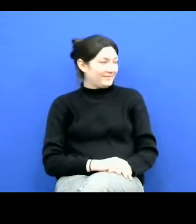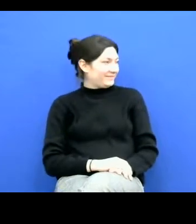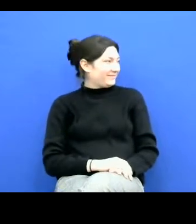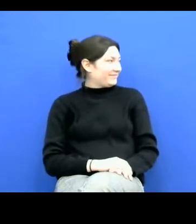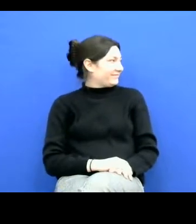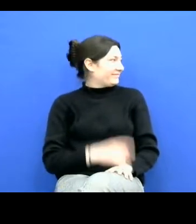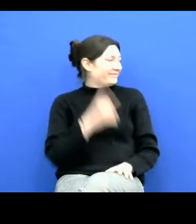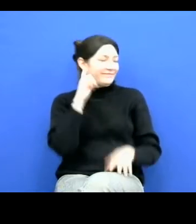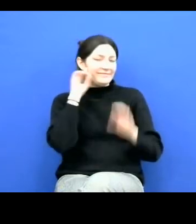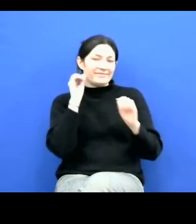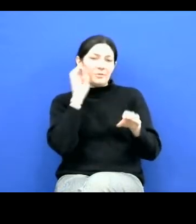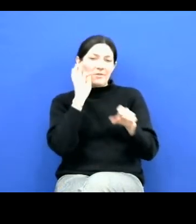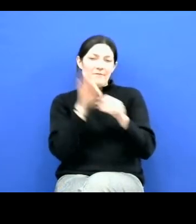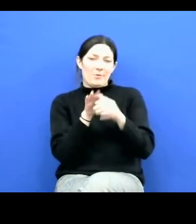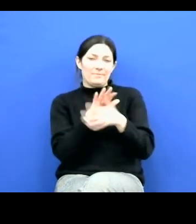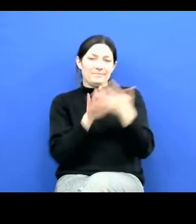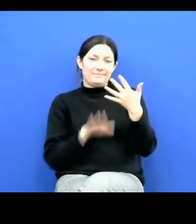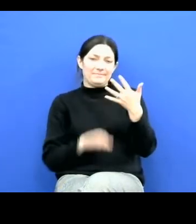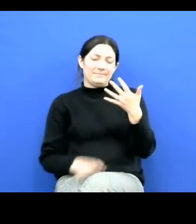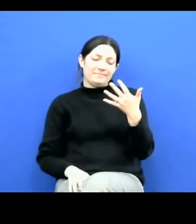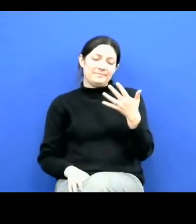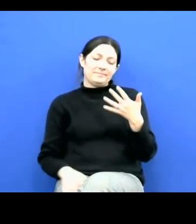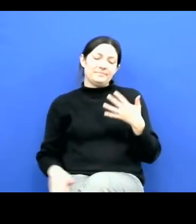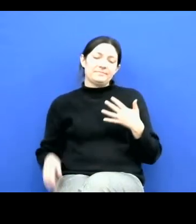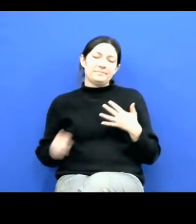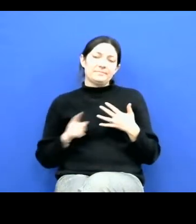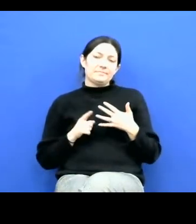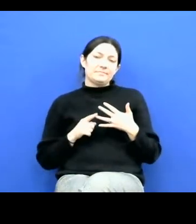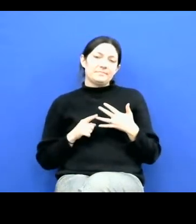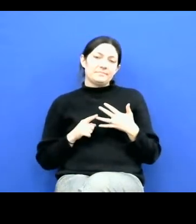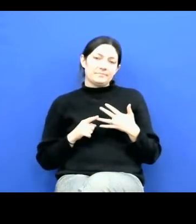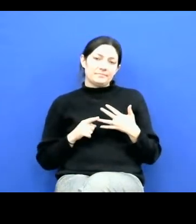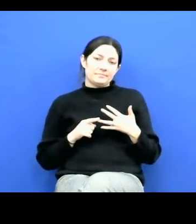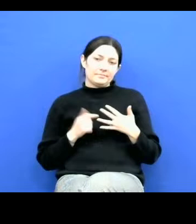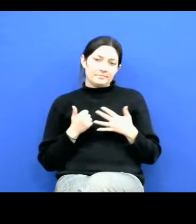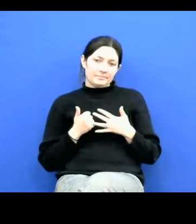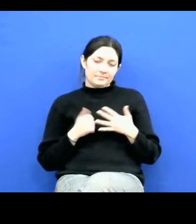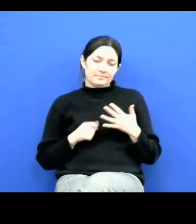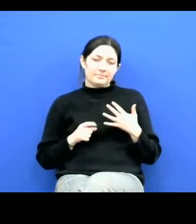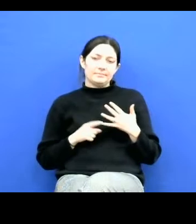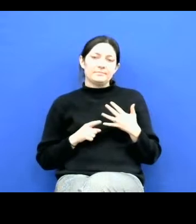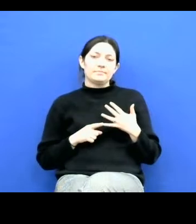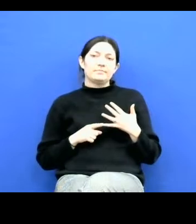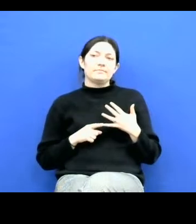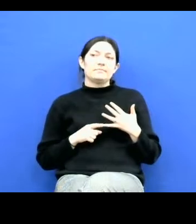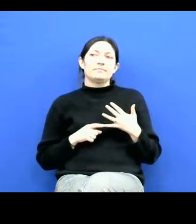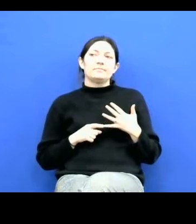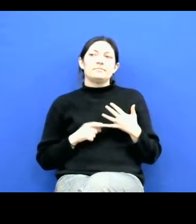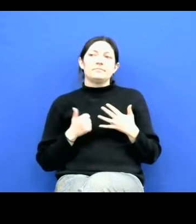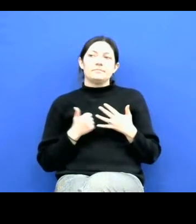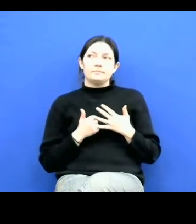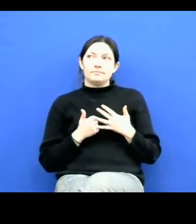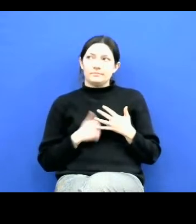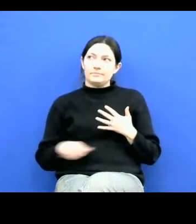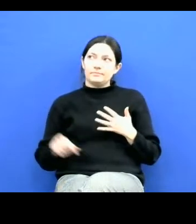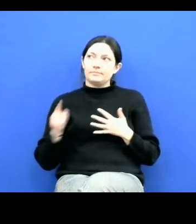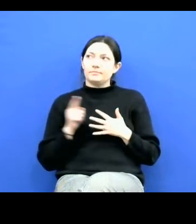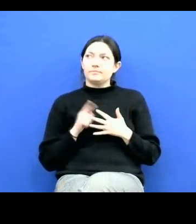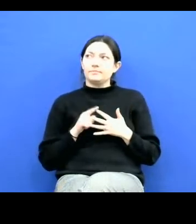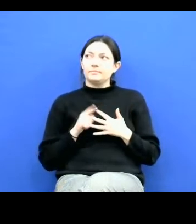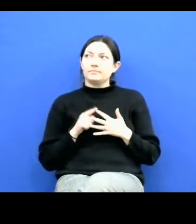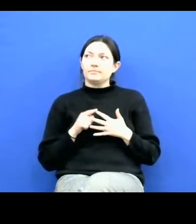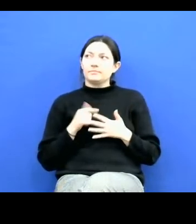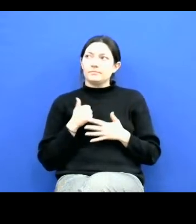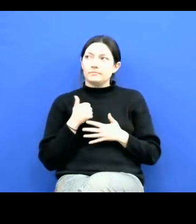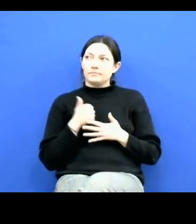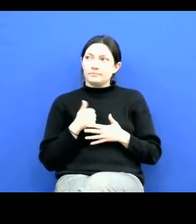Hearing and seeing none, please call the roll. Councilmember Safranik, Aye. Councilmember Bolsner, Aye.